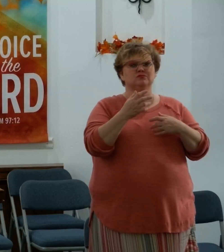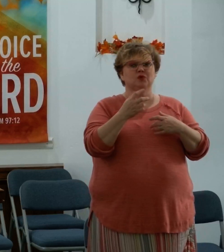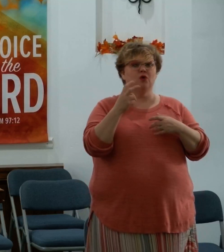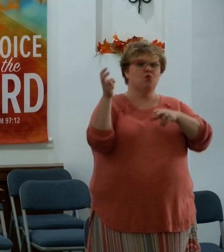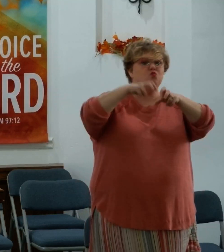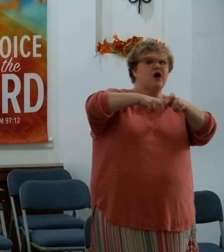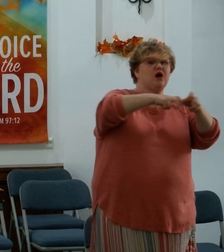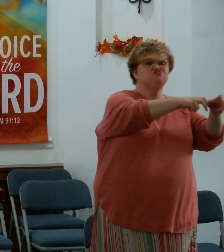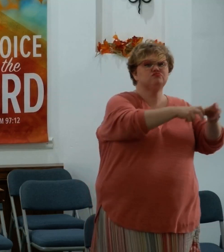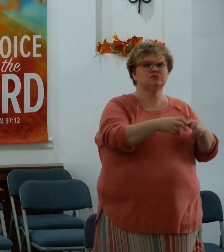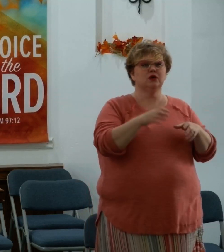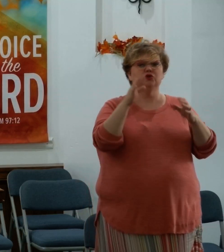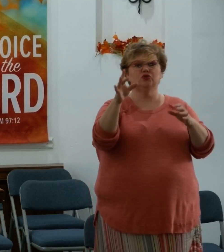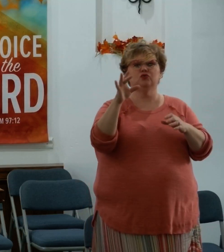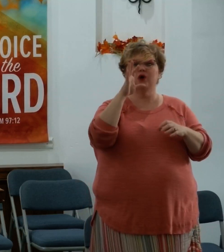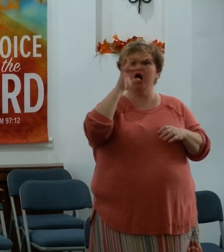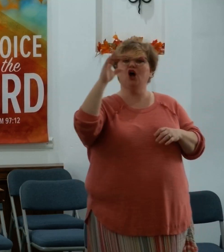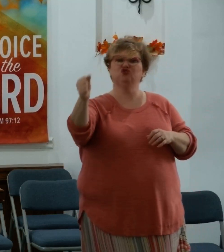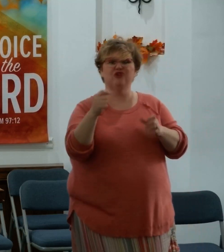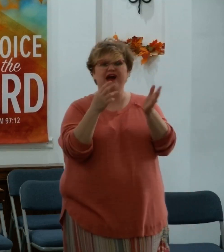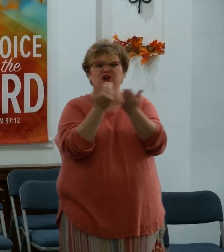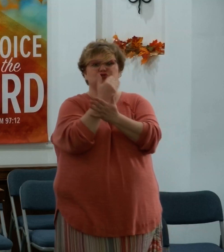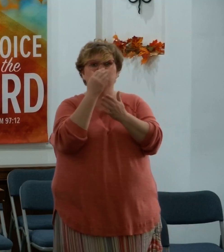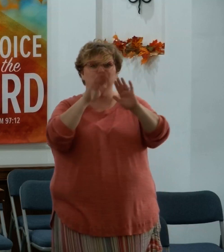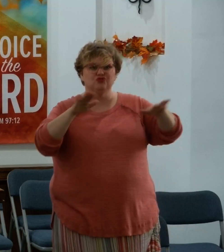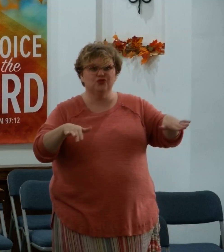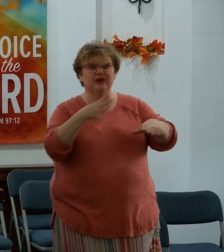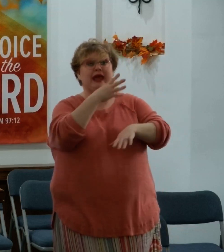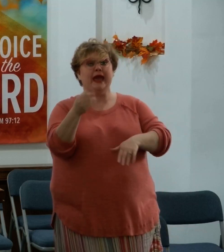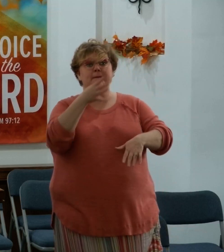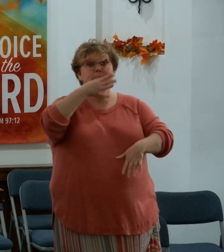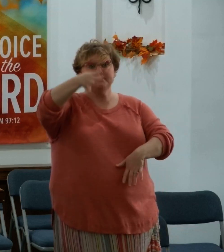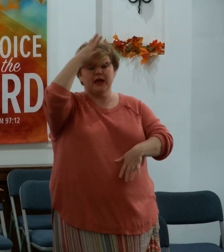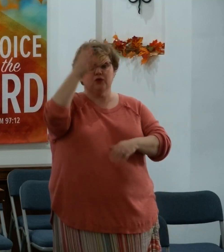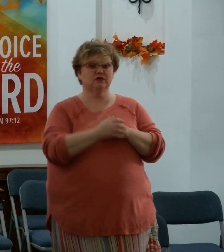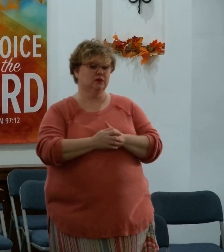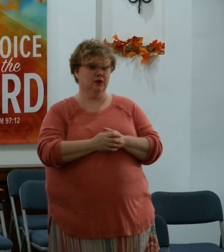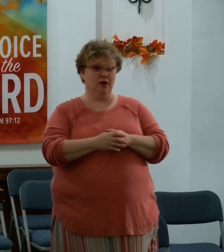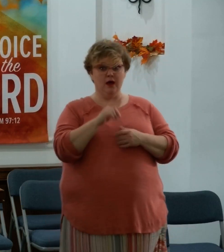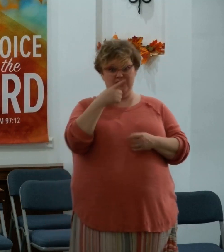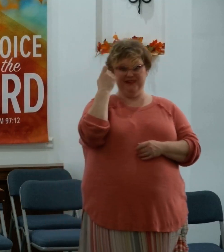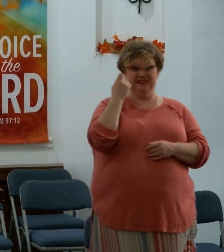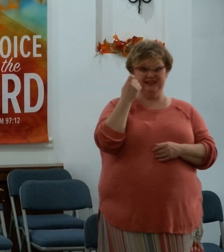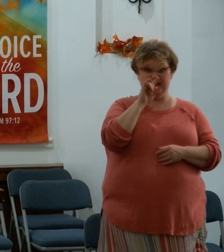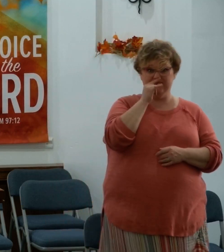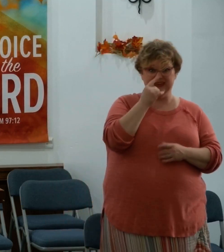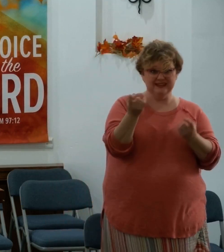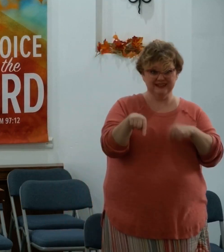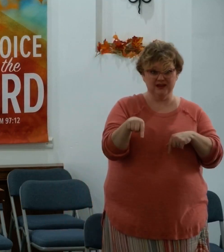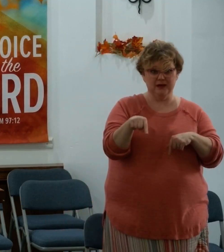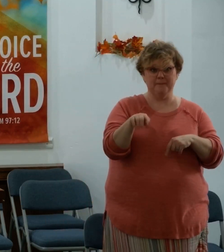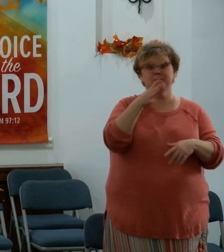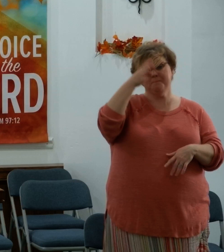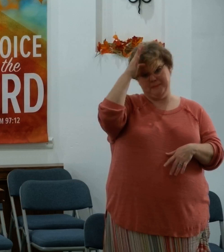children and their parents. Because if the kids come, their parents